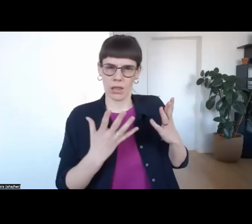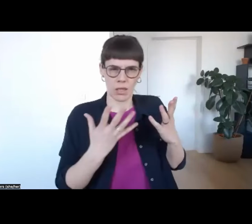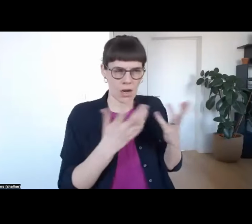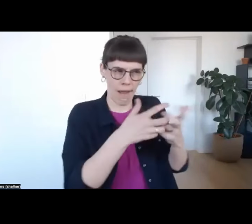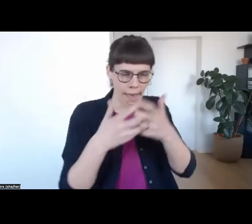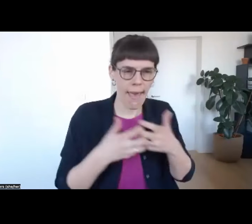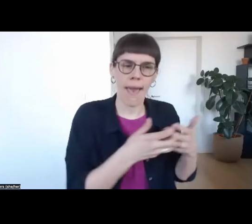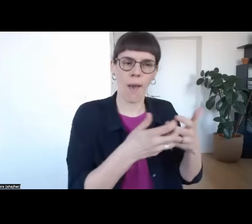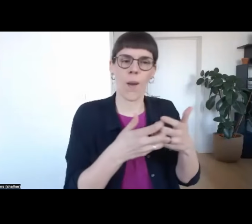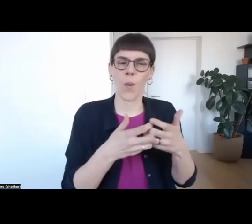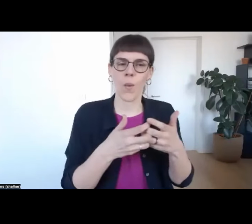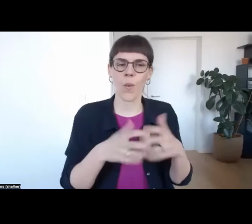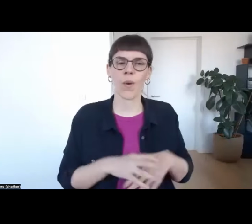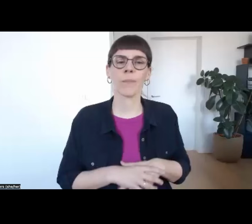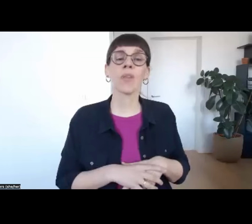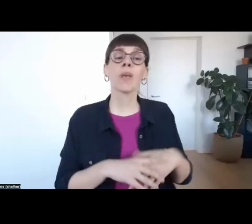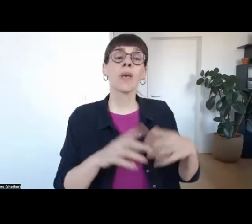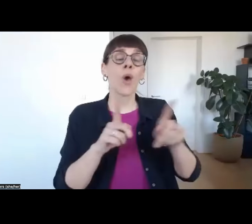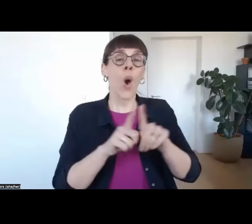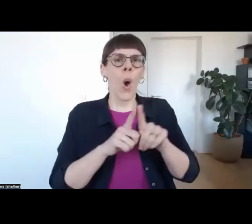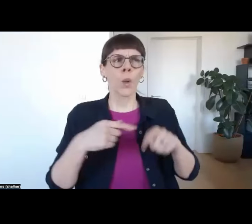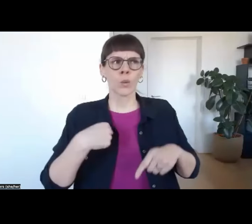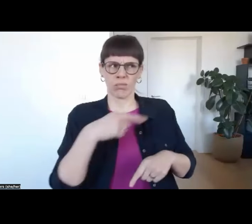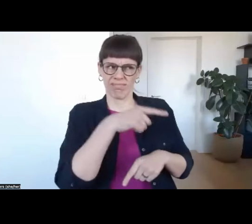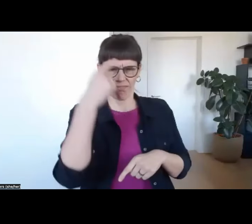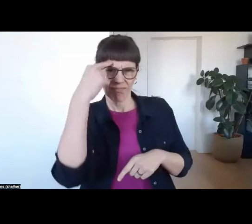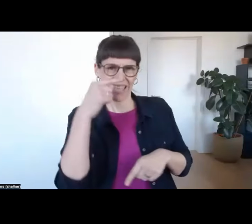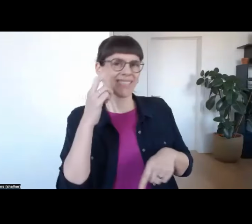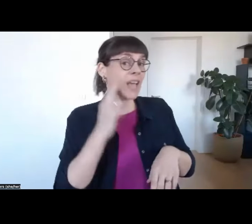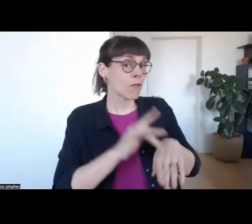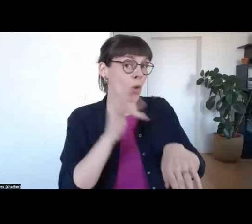manage those intersections of gender and how does that play out?